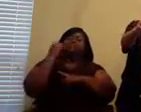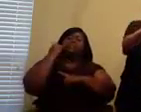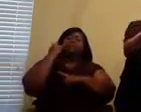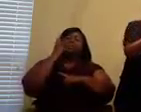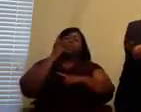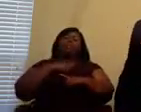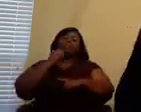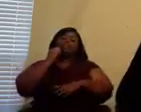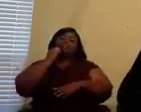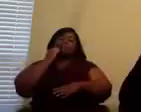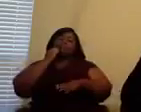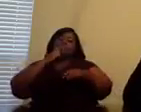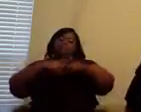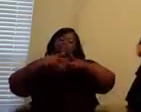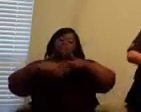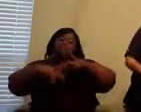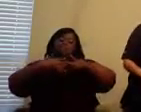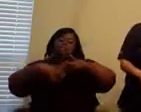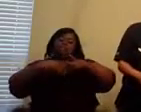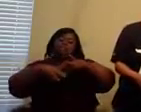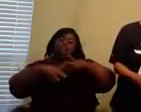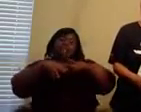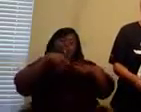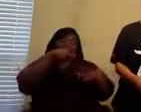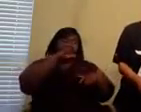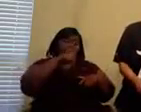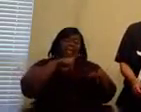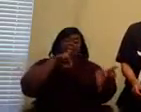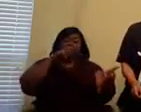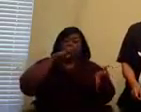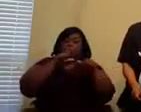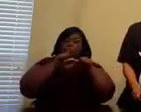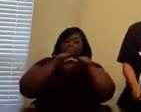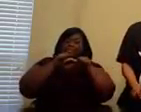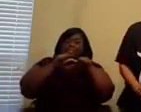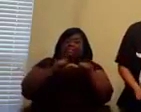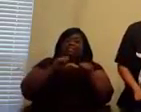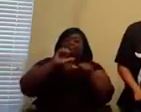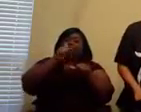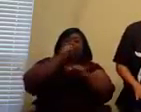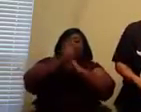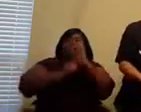hours. And it's a leading brand.